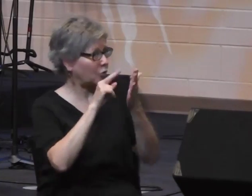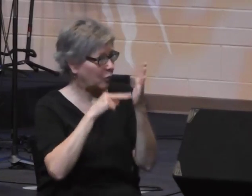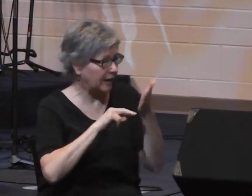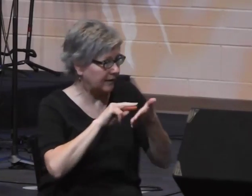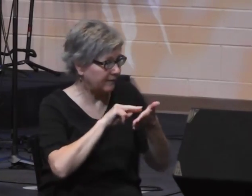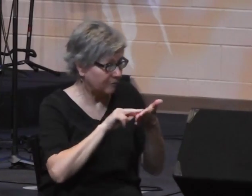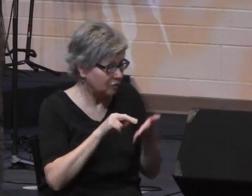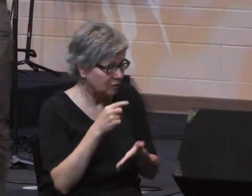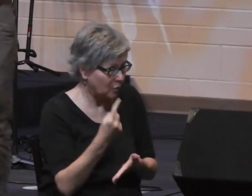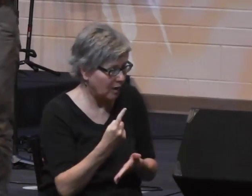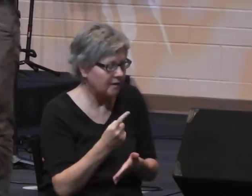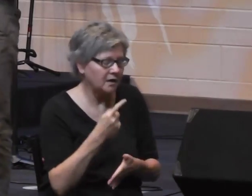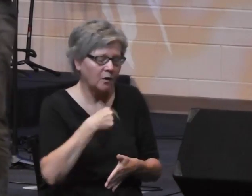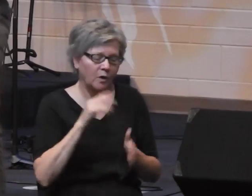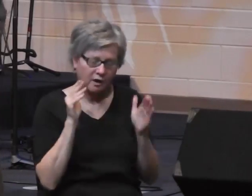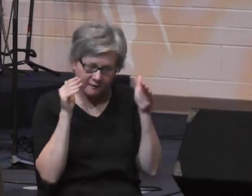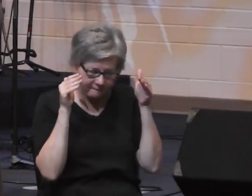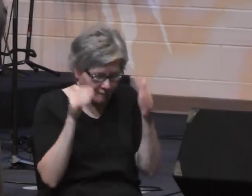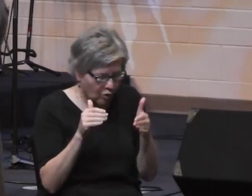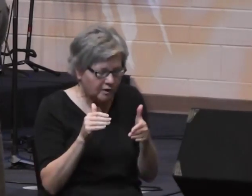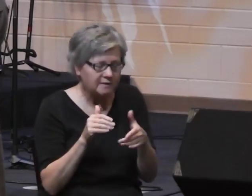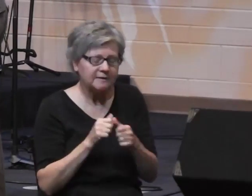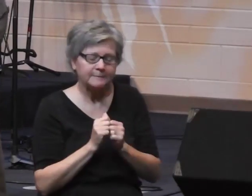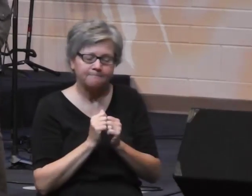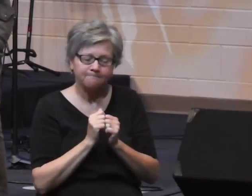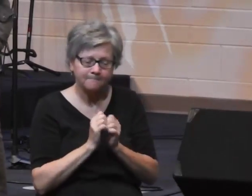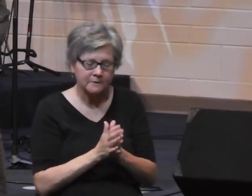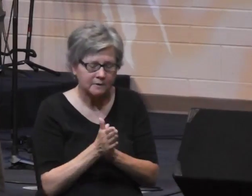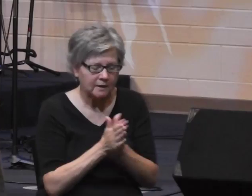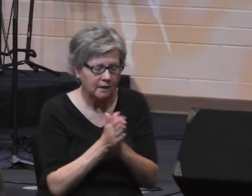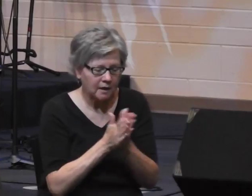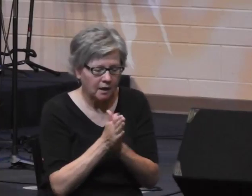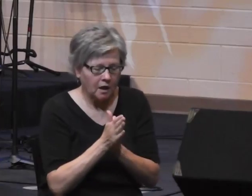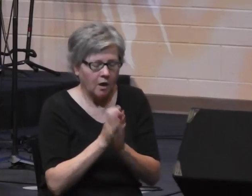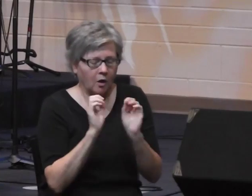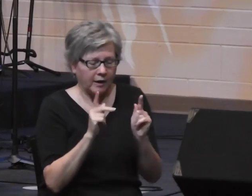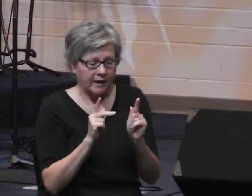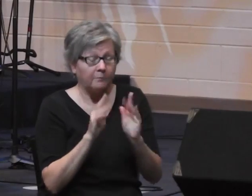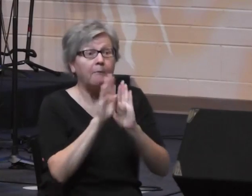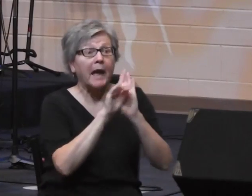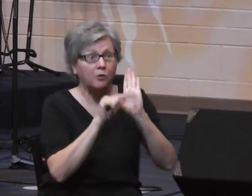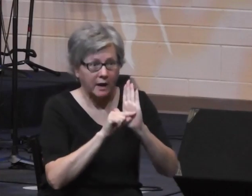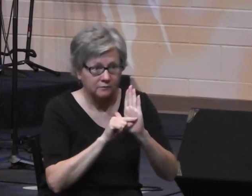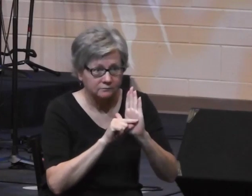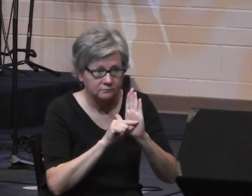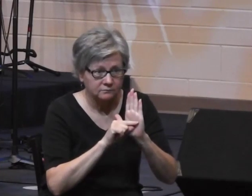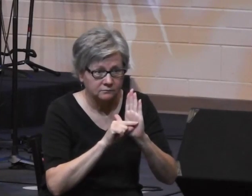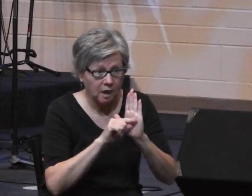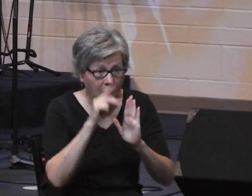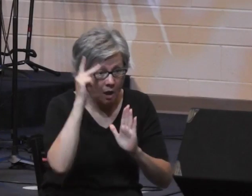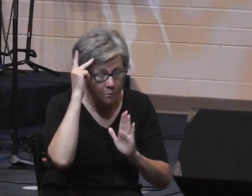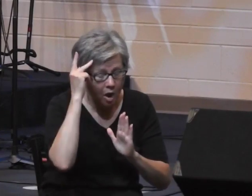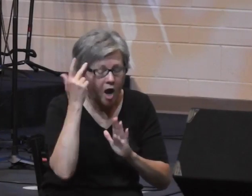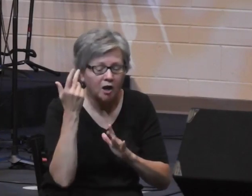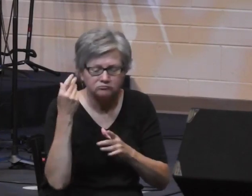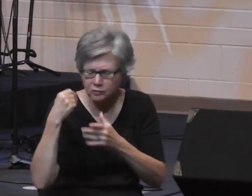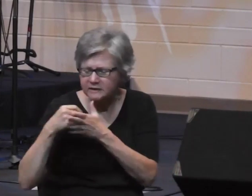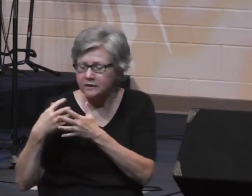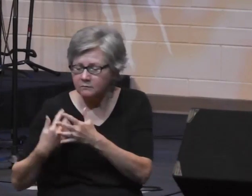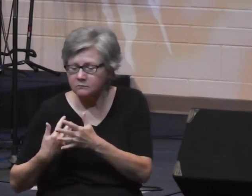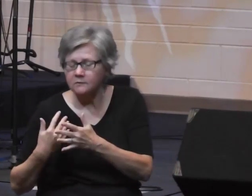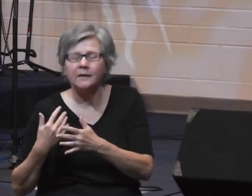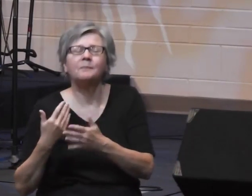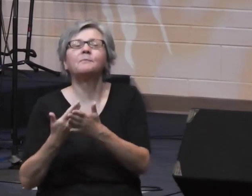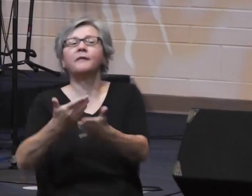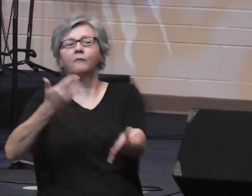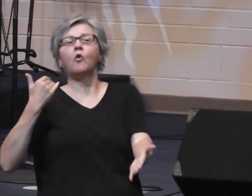living sacrifice for a minute. And we're going to wrap it up at the end. So quick background, Paul, he used to imprison, persecute,